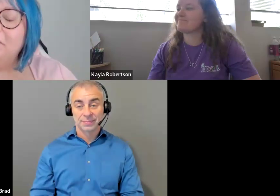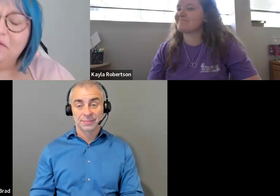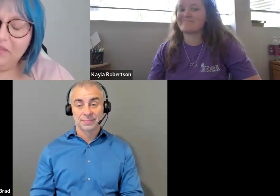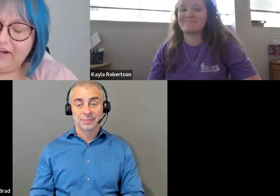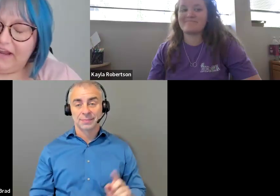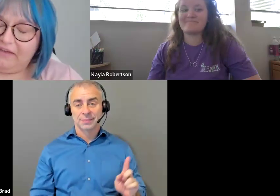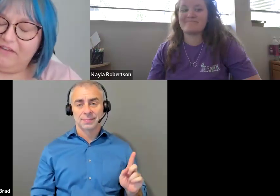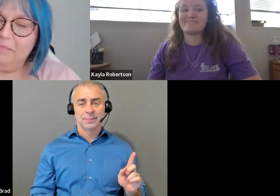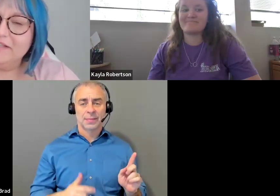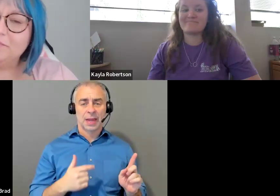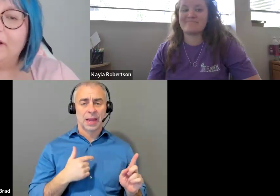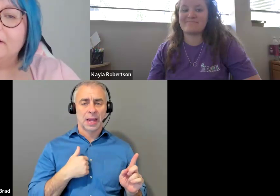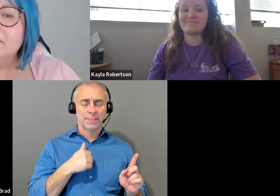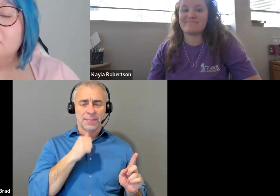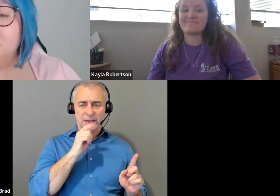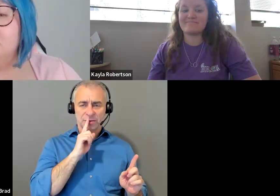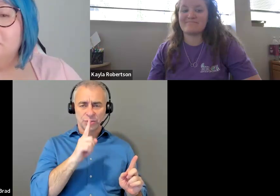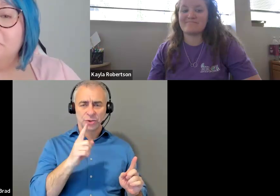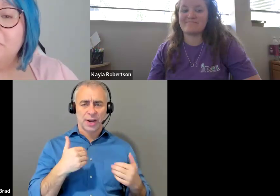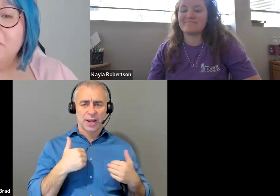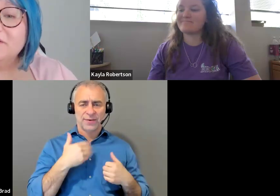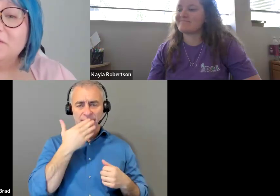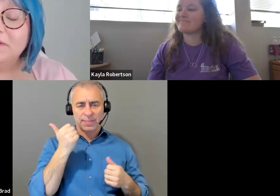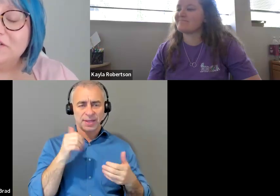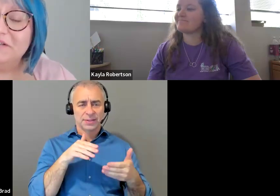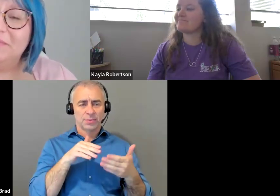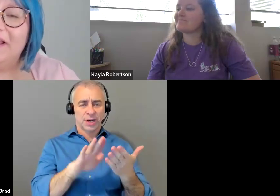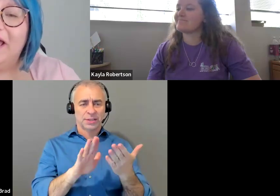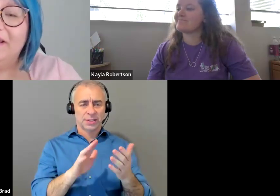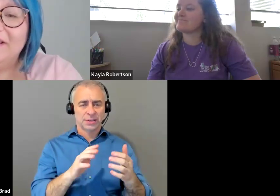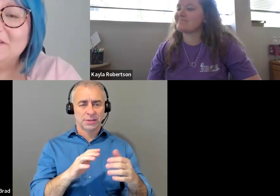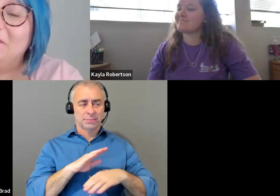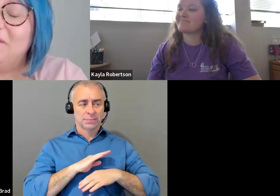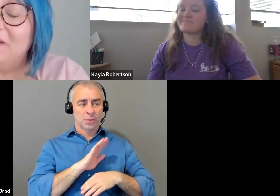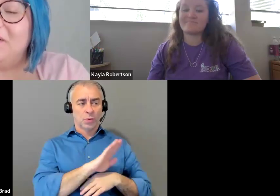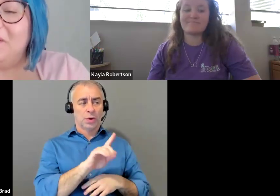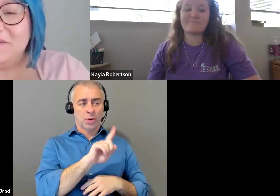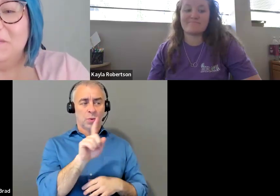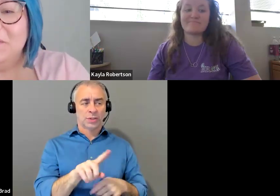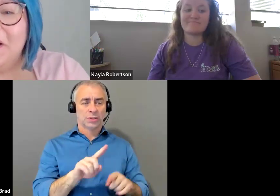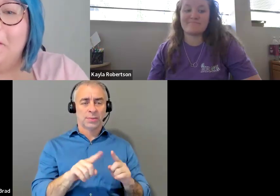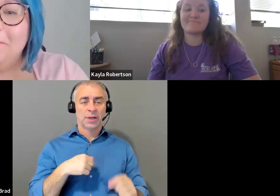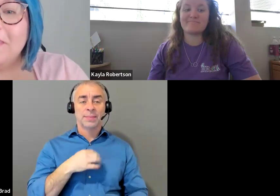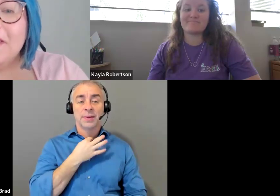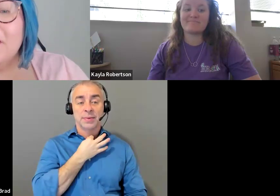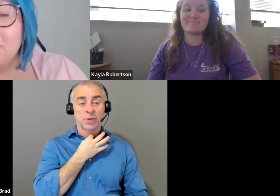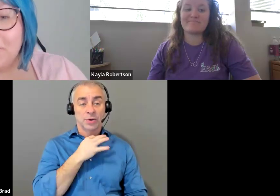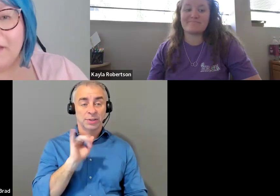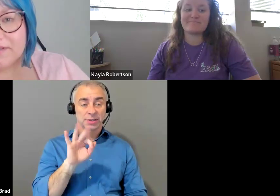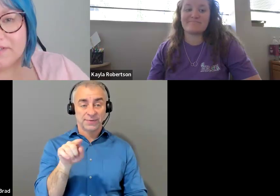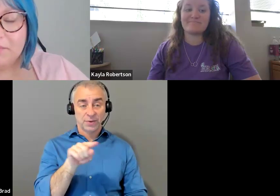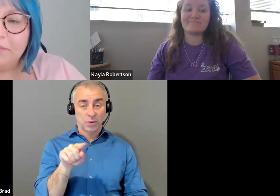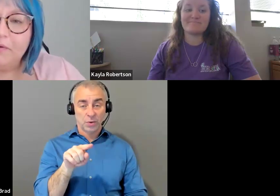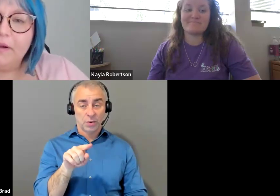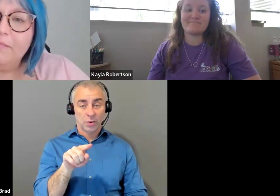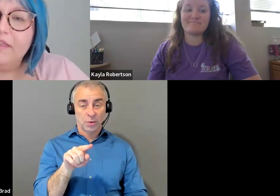I don't know that I have a best practice for this question, but I'd like to know if any of y'all do. We have